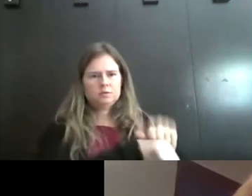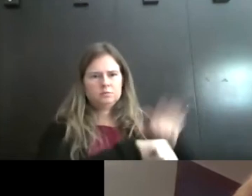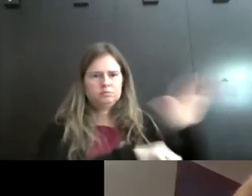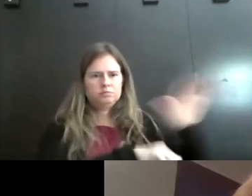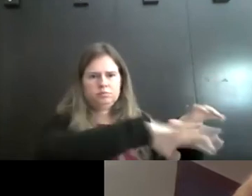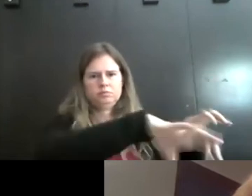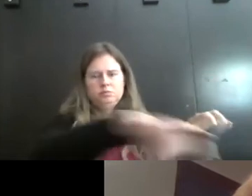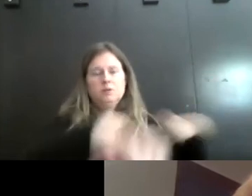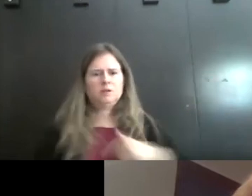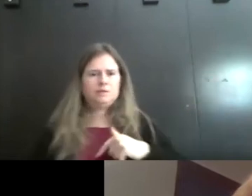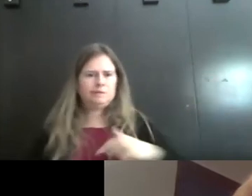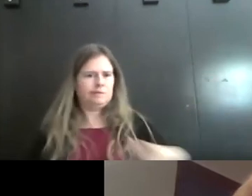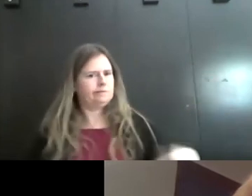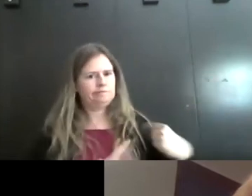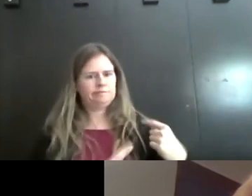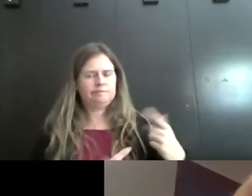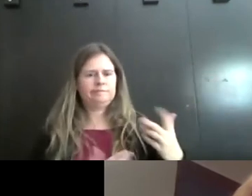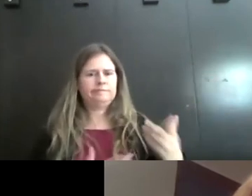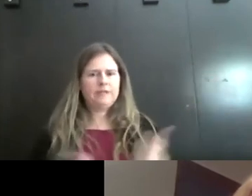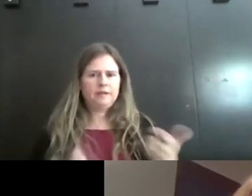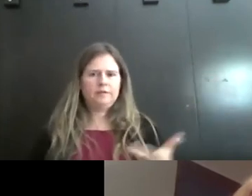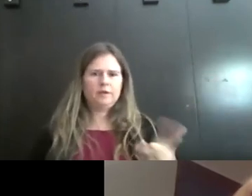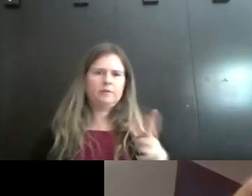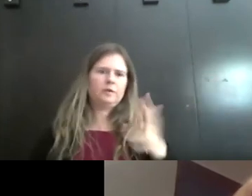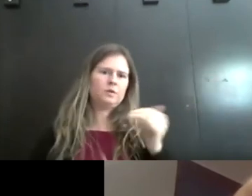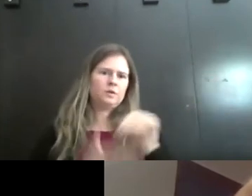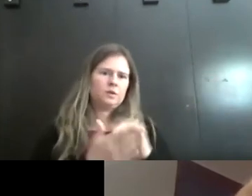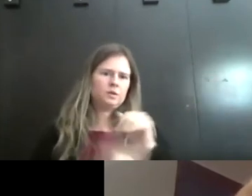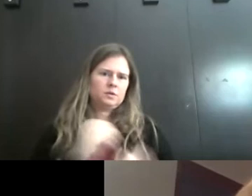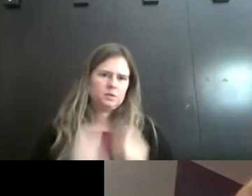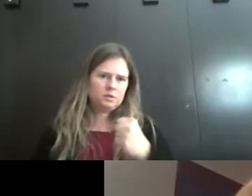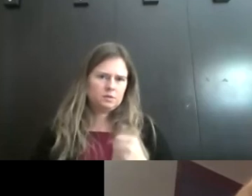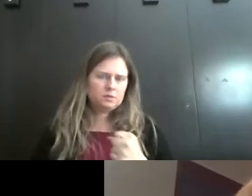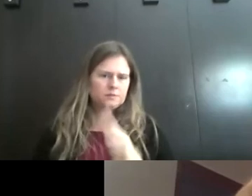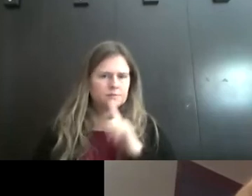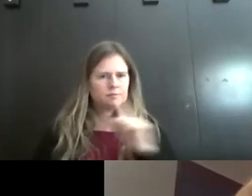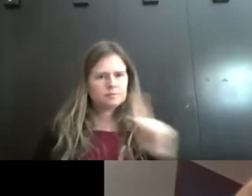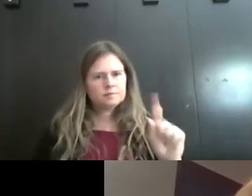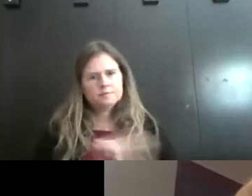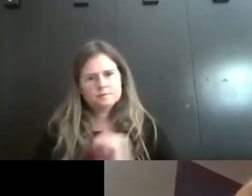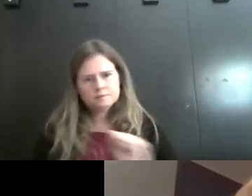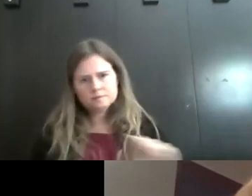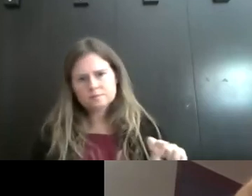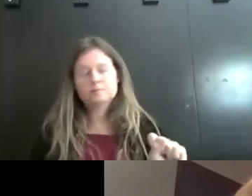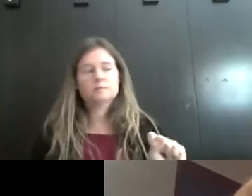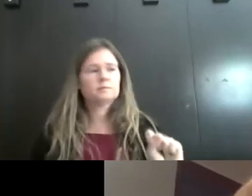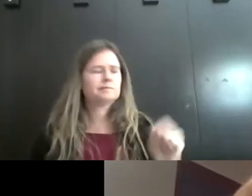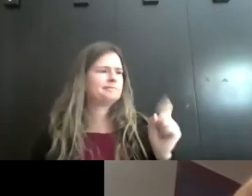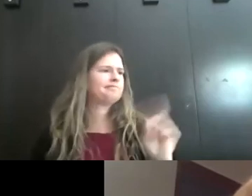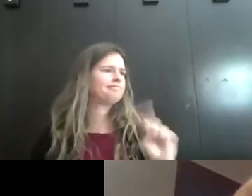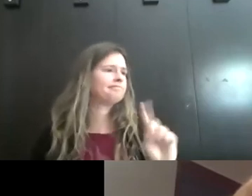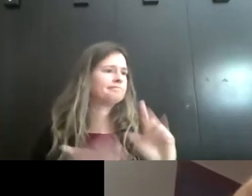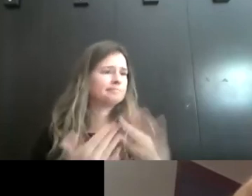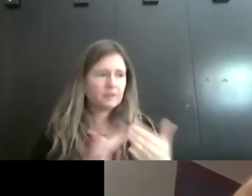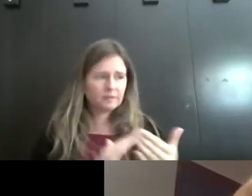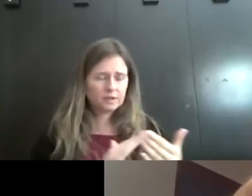years. So you can pretty much guarantee that that wherever there were villages, and every town